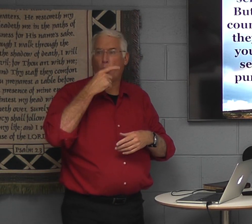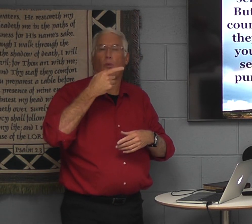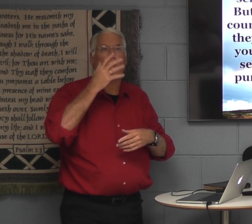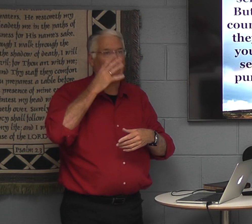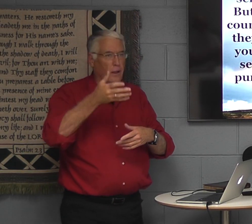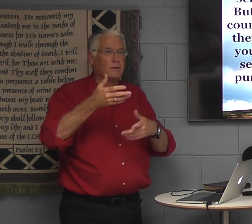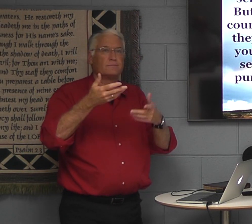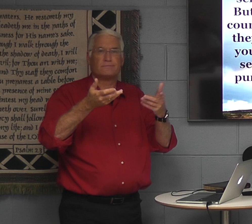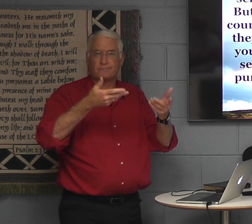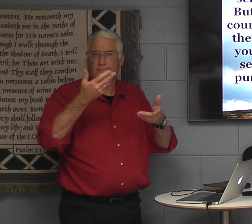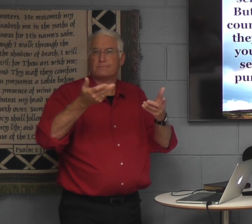politicians.